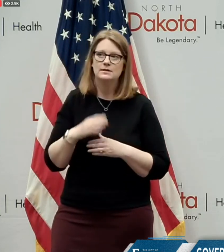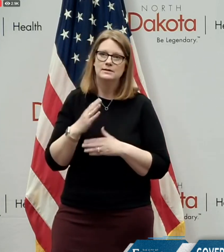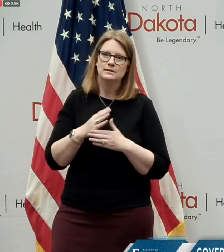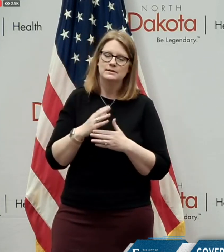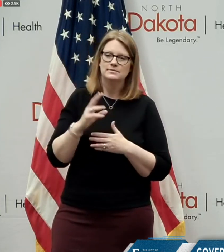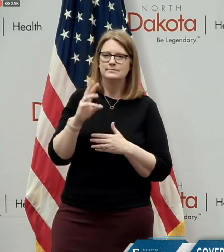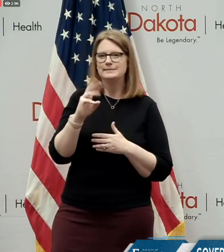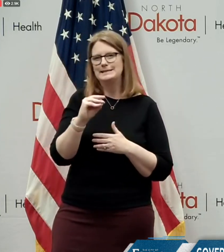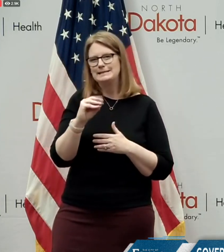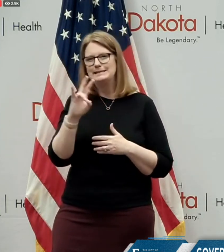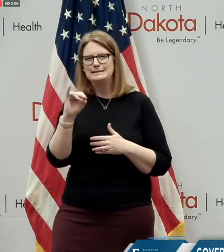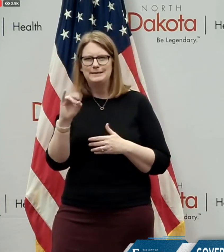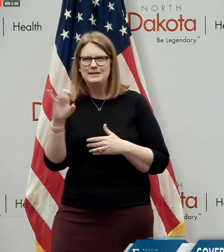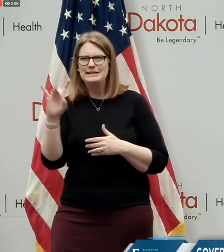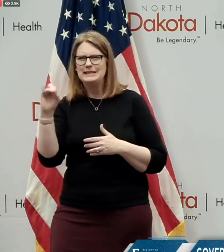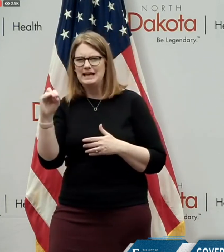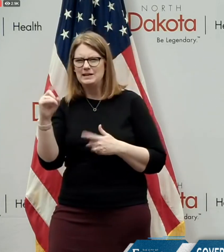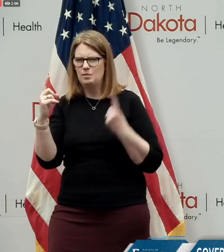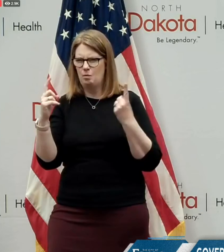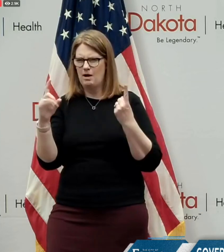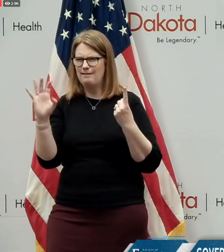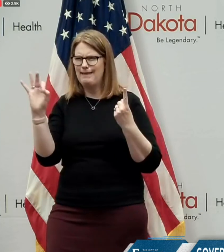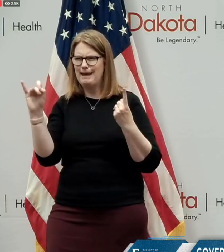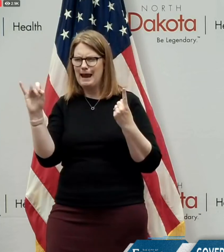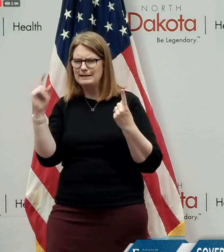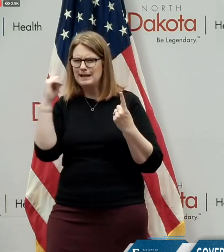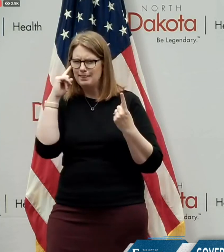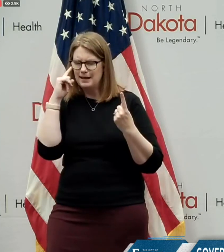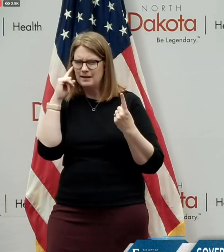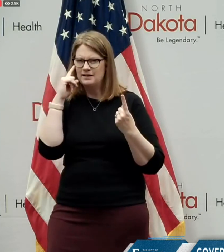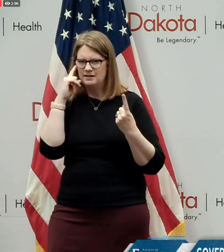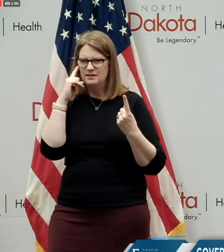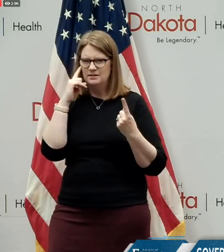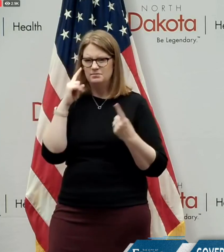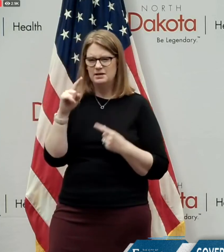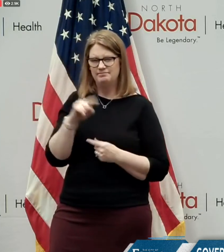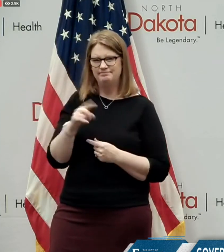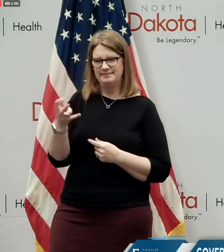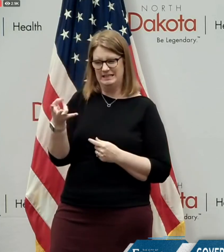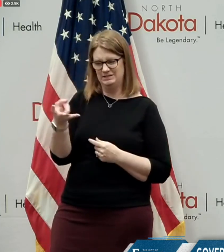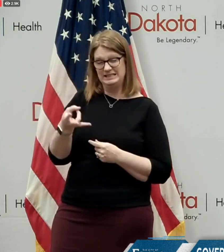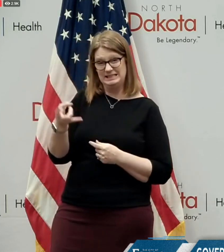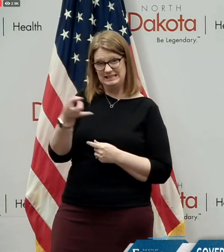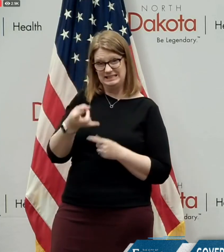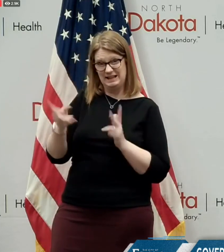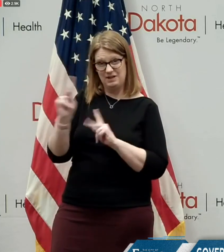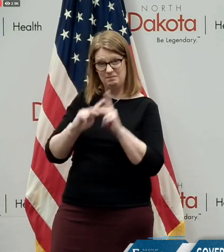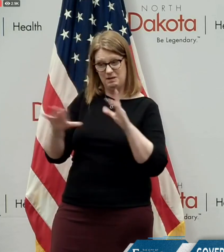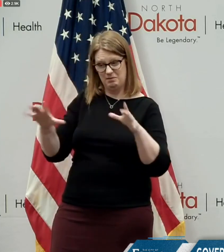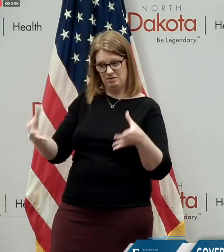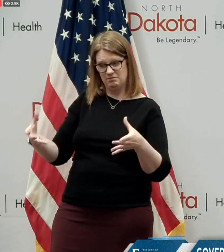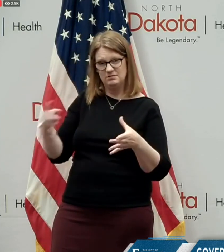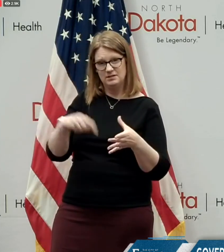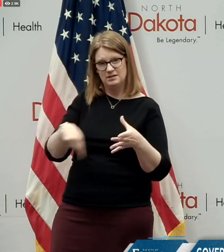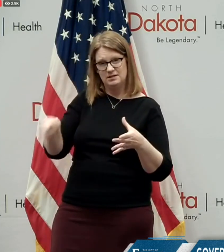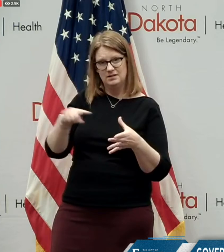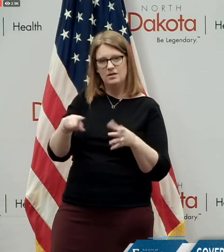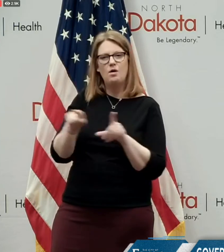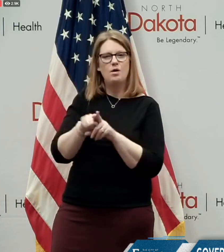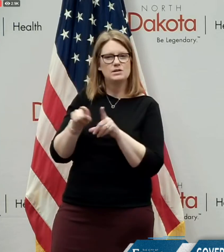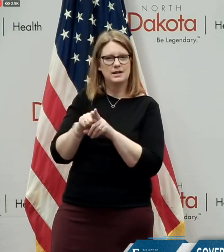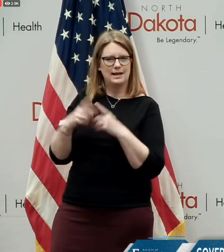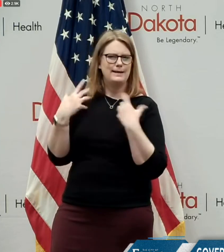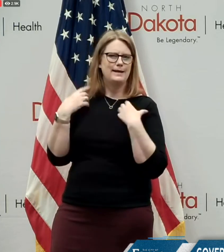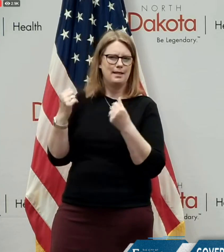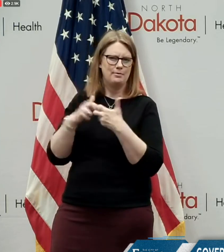70s, some in their 80s, I think 1 in the 90s. Each of those 7 individuals that's passed since last Friday also, in addition, had underlying